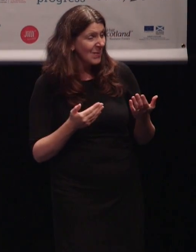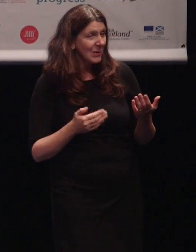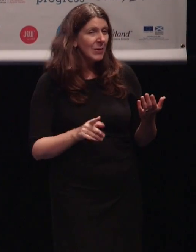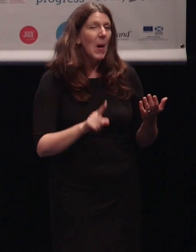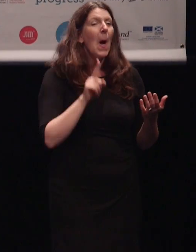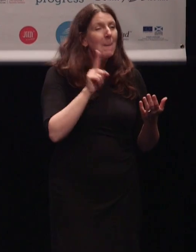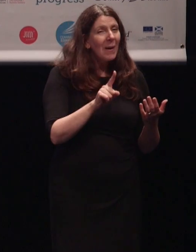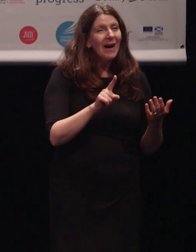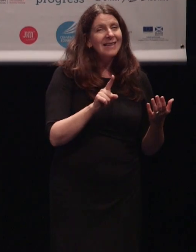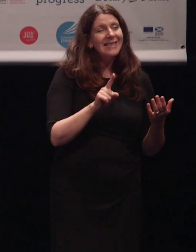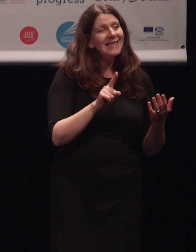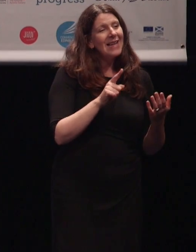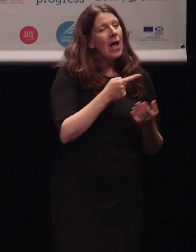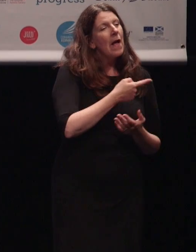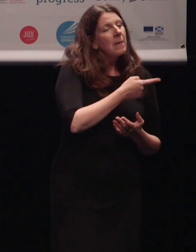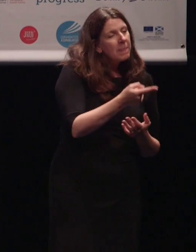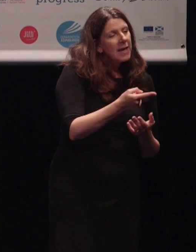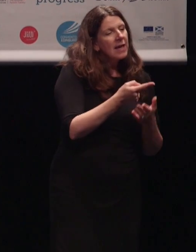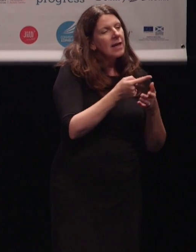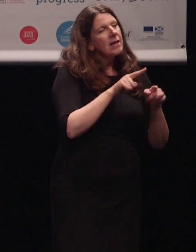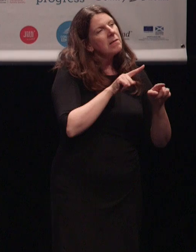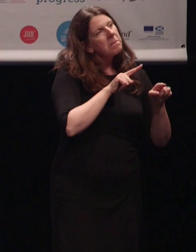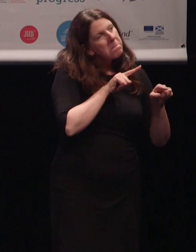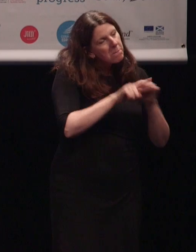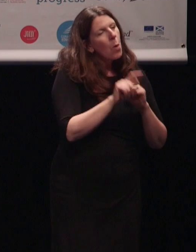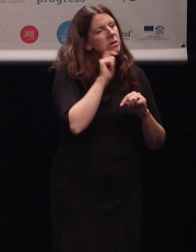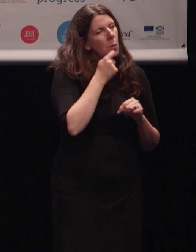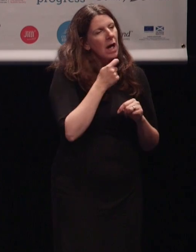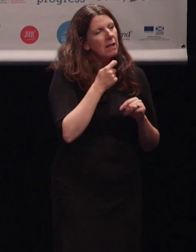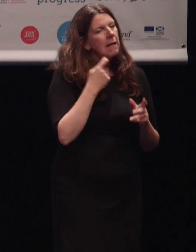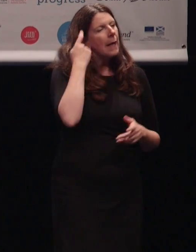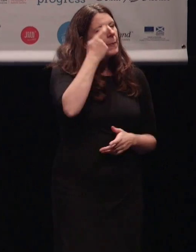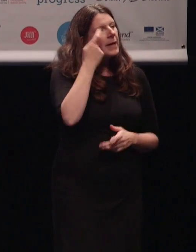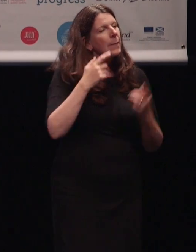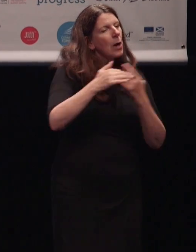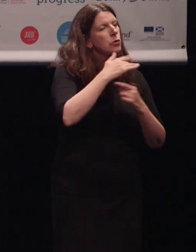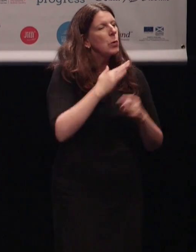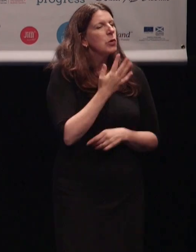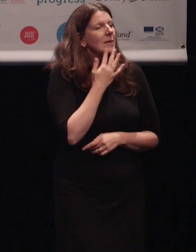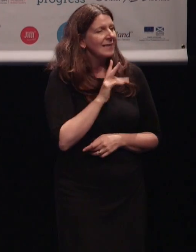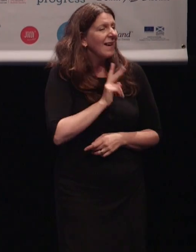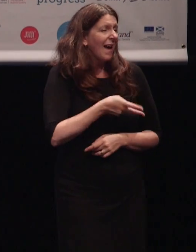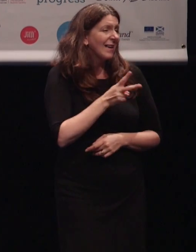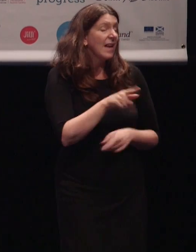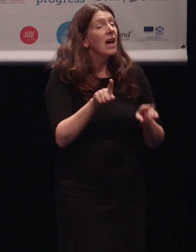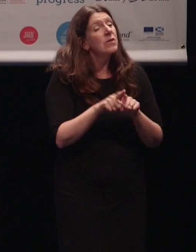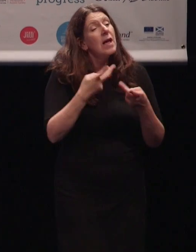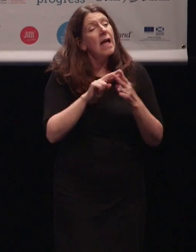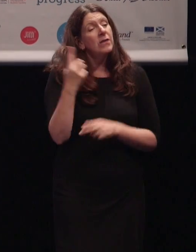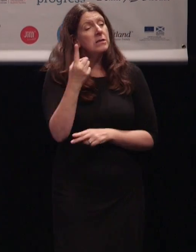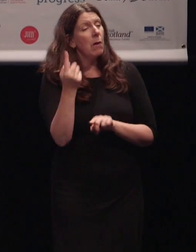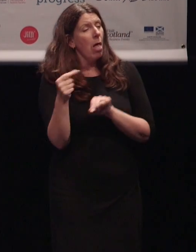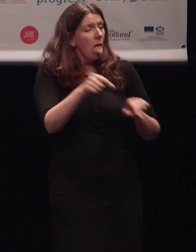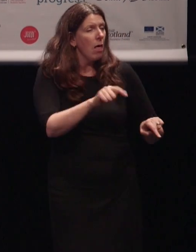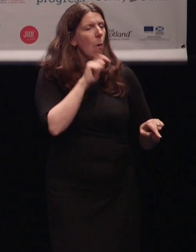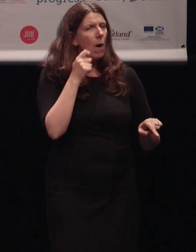tend to dwell on social mistakes. And when people have offended us, we also dwell on that. And so